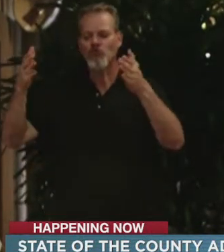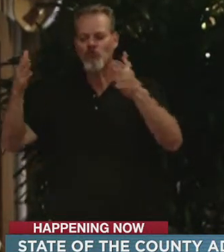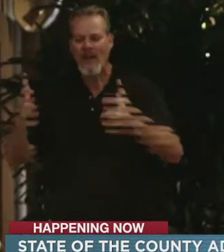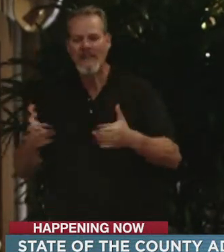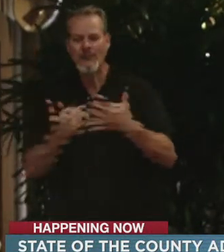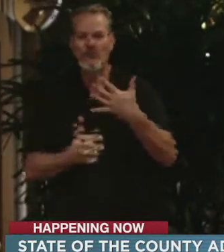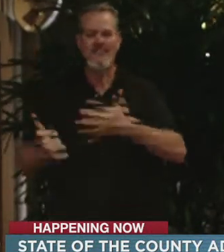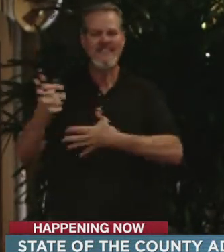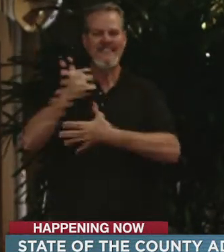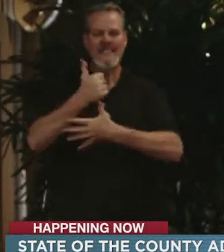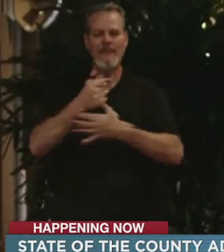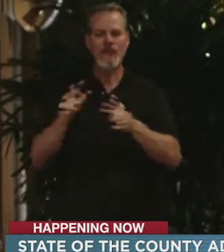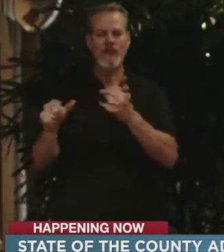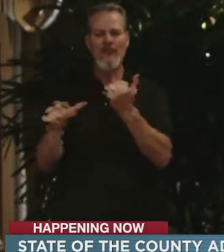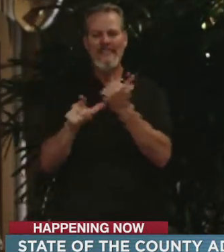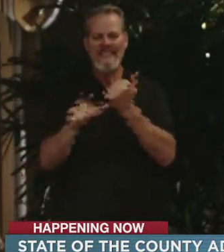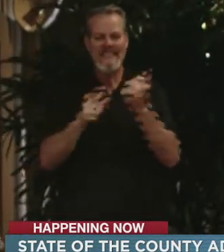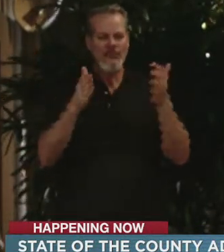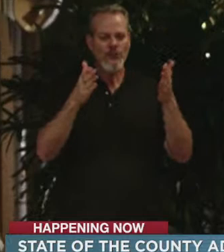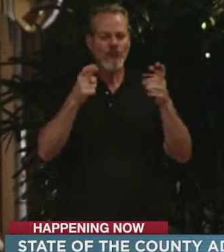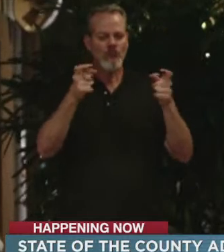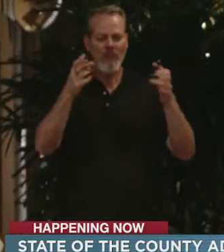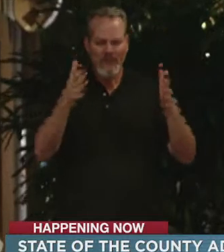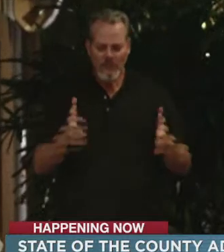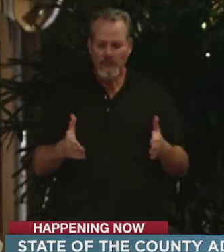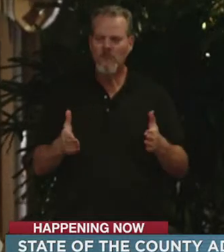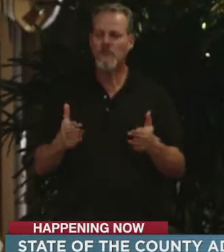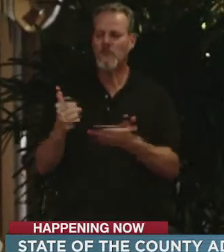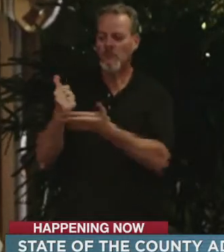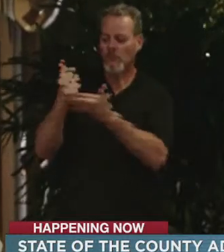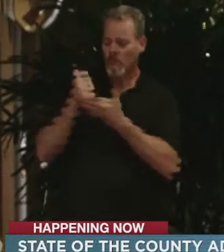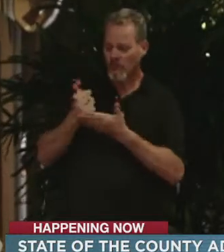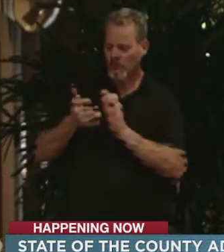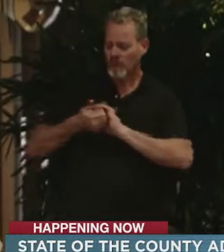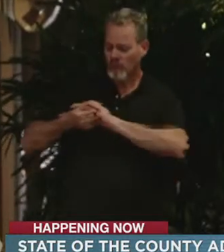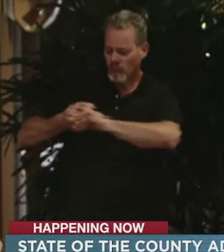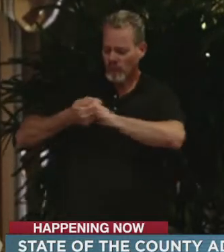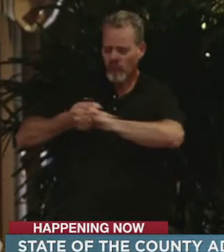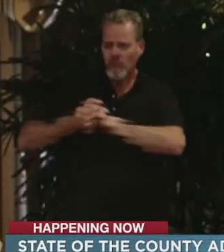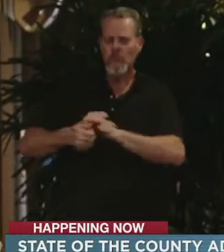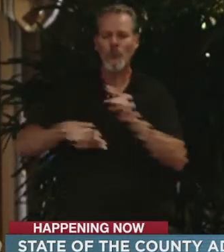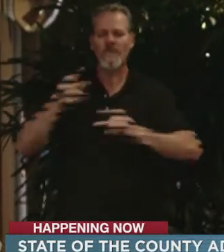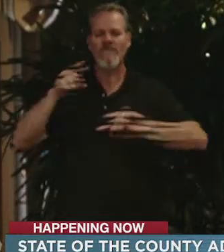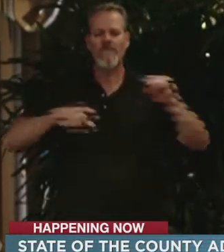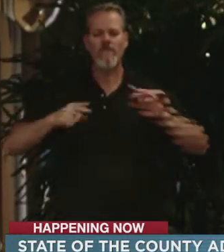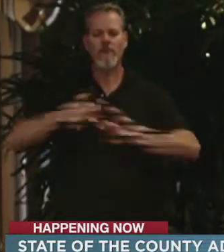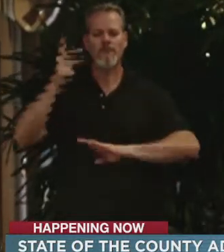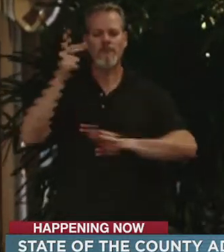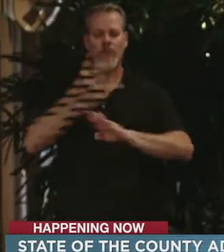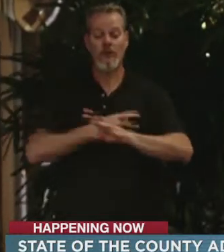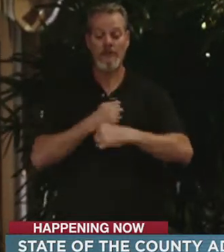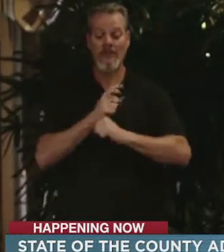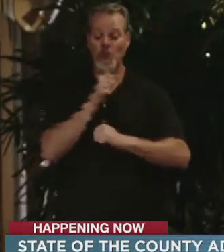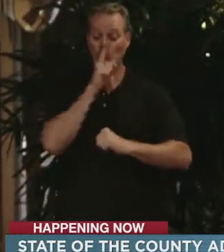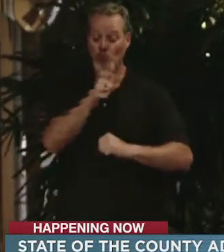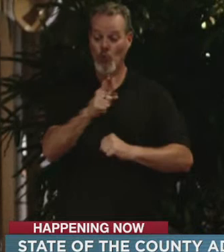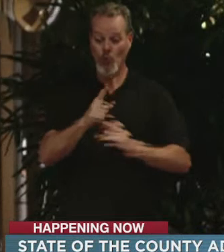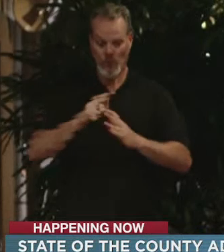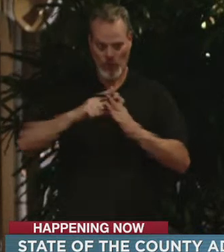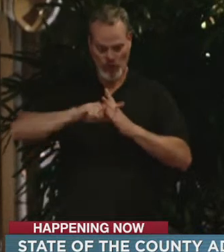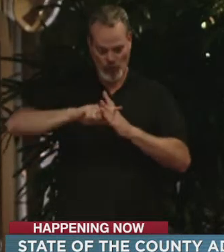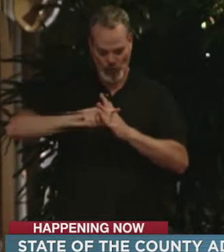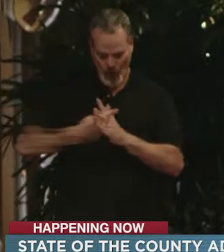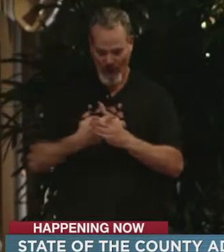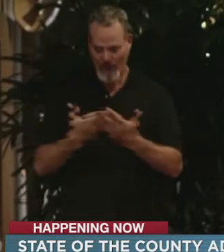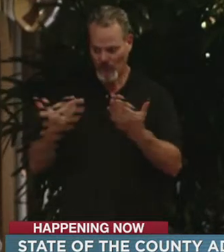directors, folks from Corp Council who've been working with us on these various projects, making sure that by initiating a dialogue